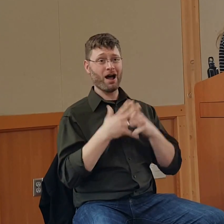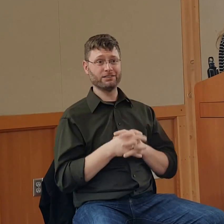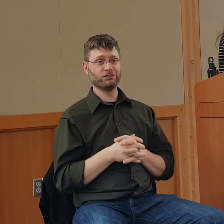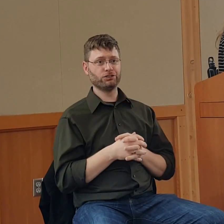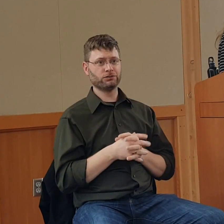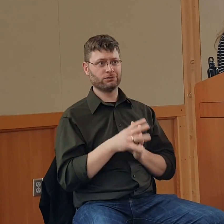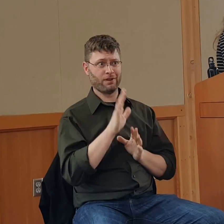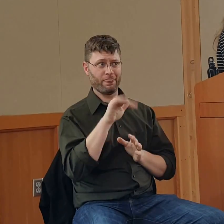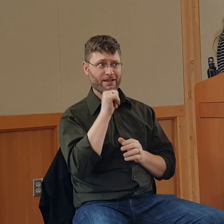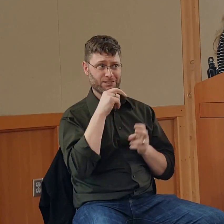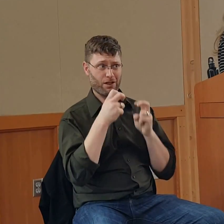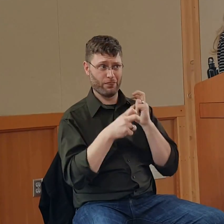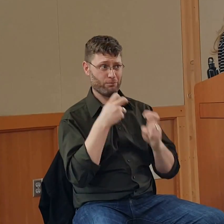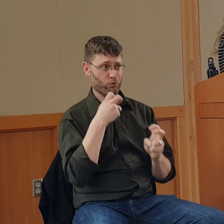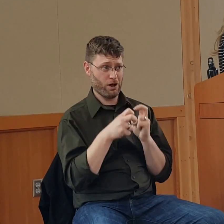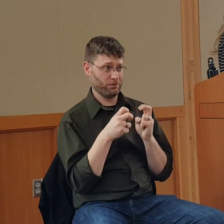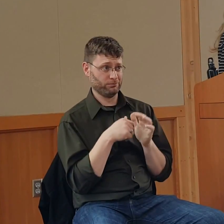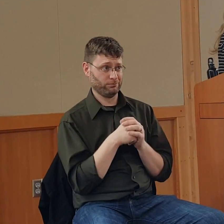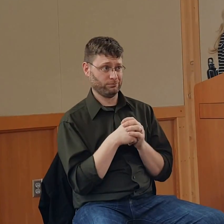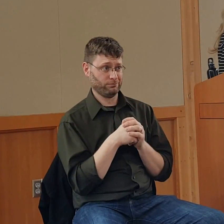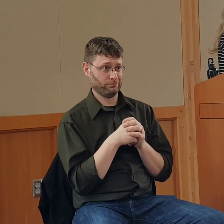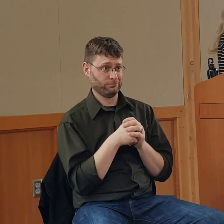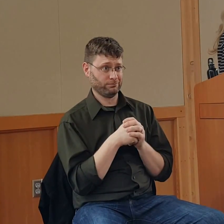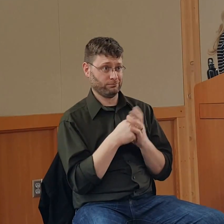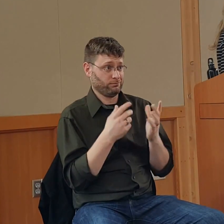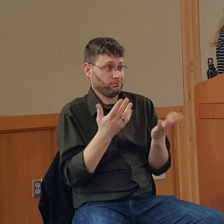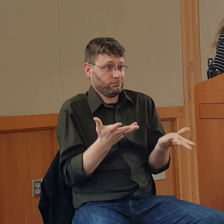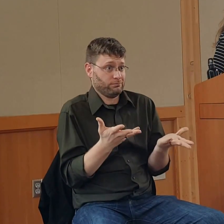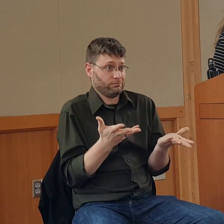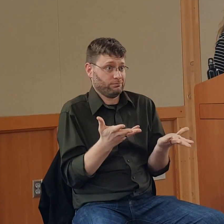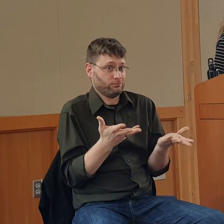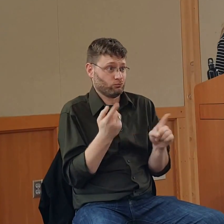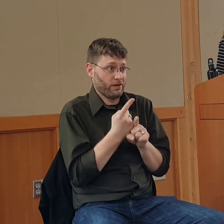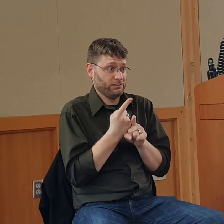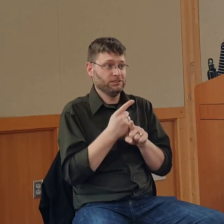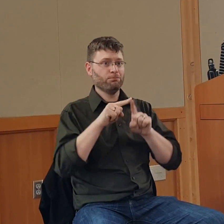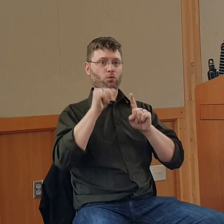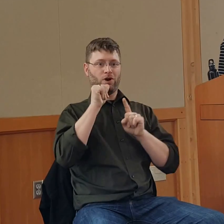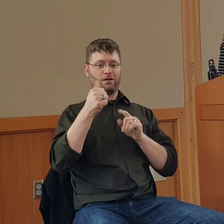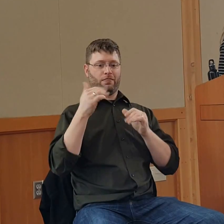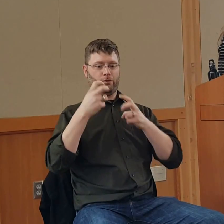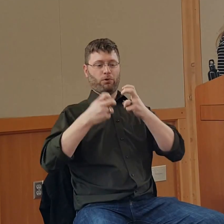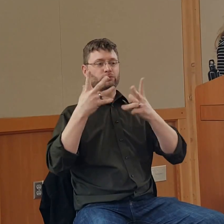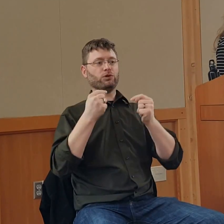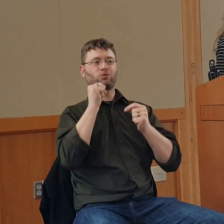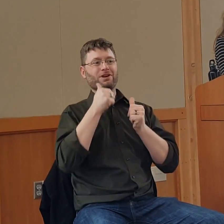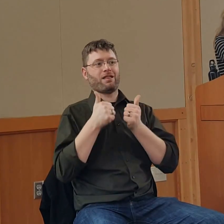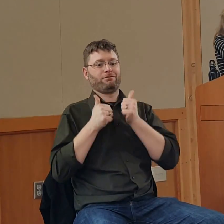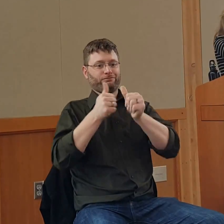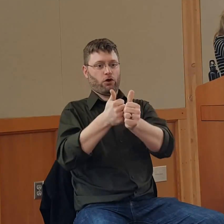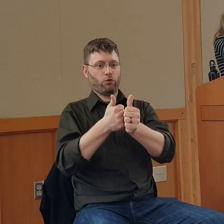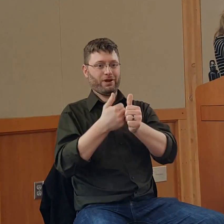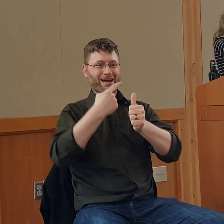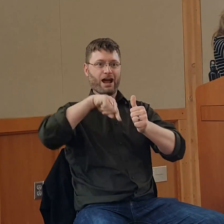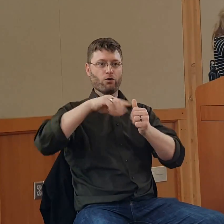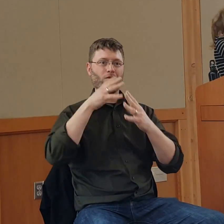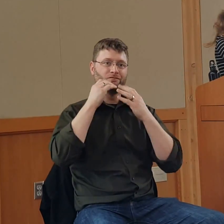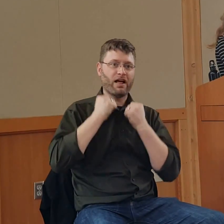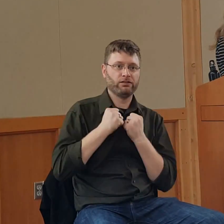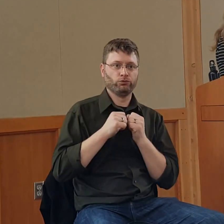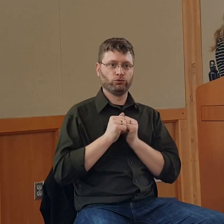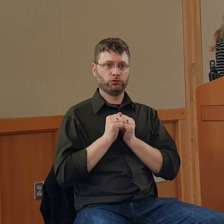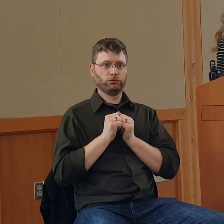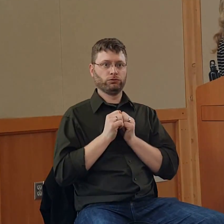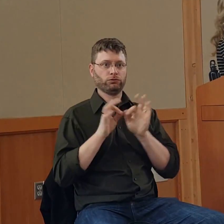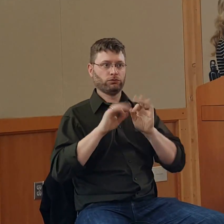we're not living according to our own values of compassion and wellness so that we can make the difference we say we want to